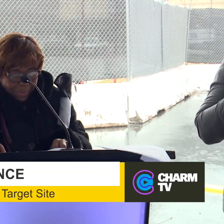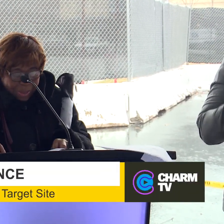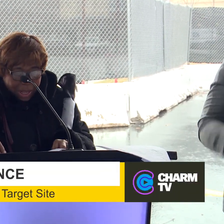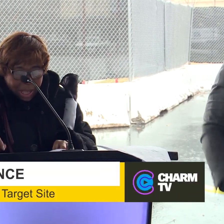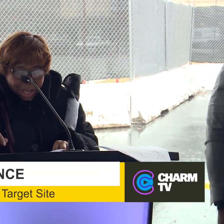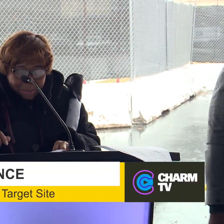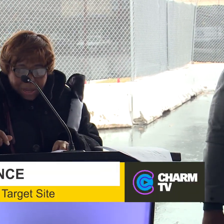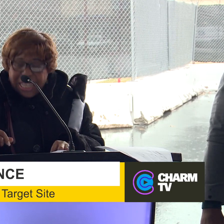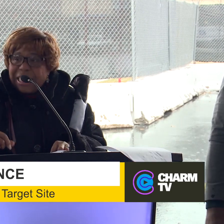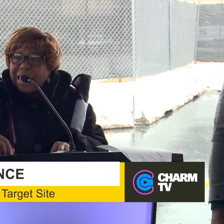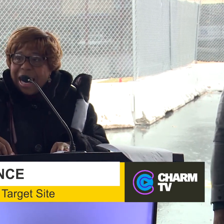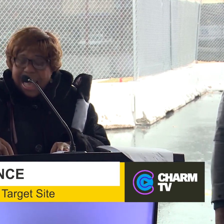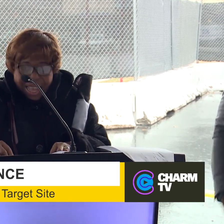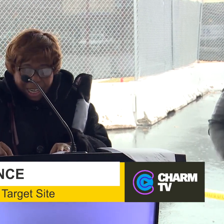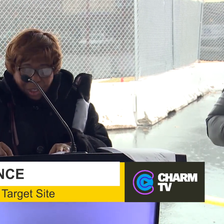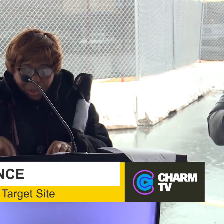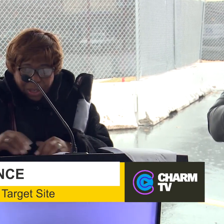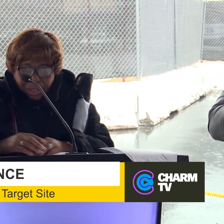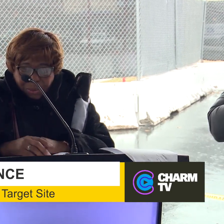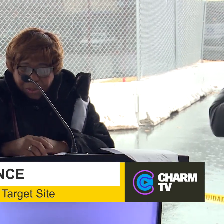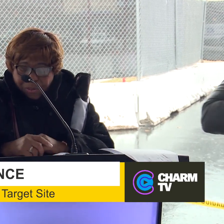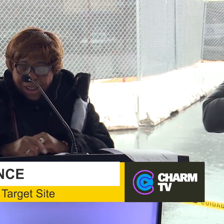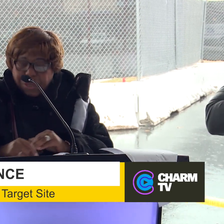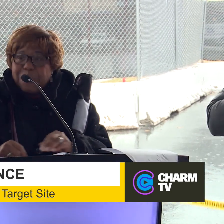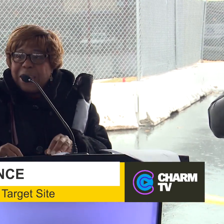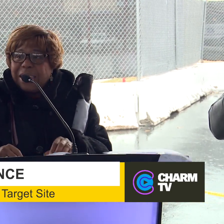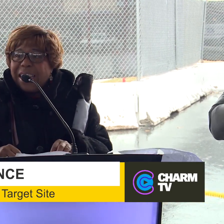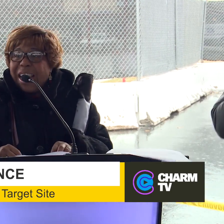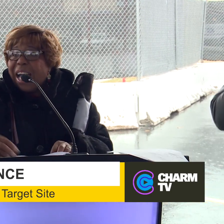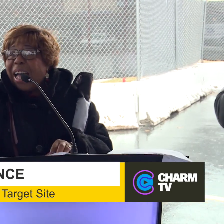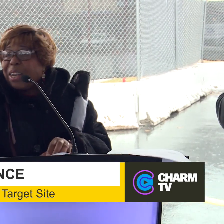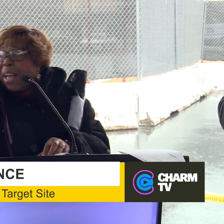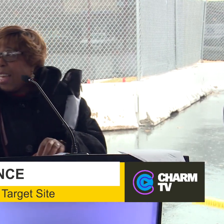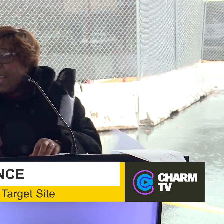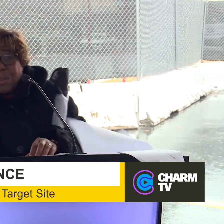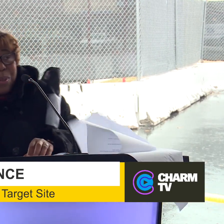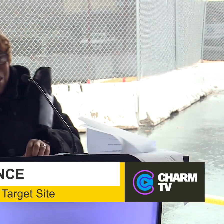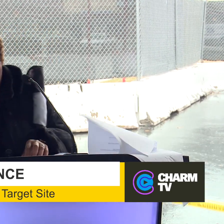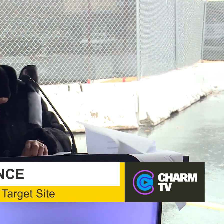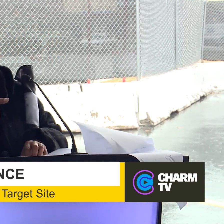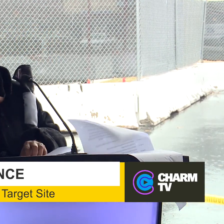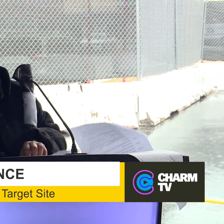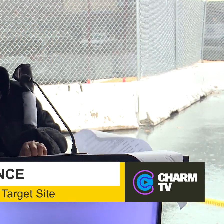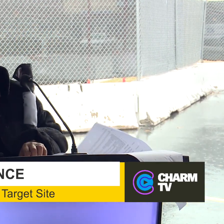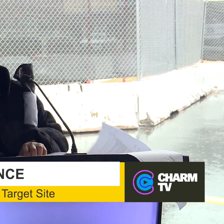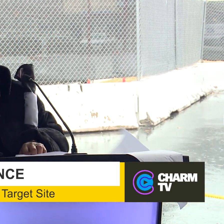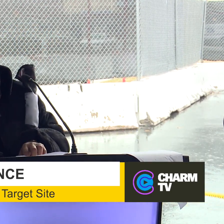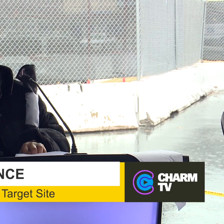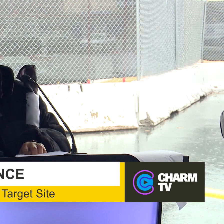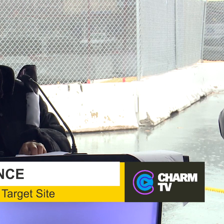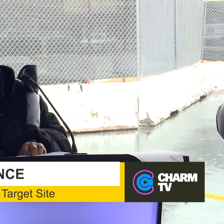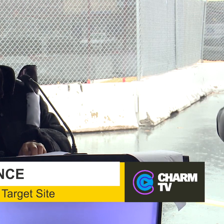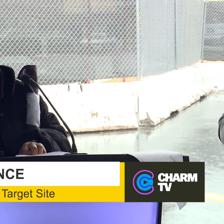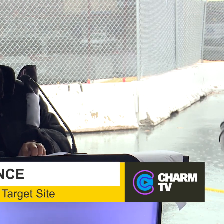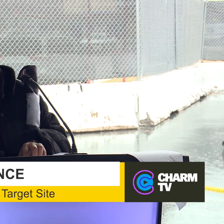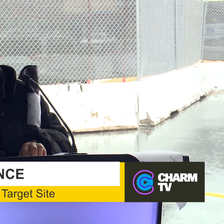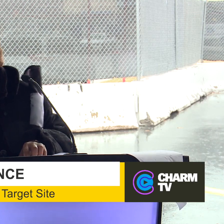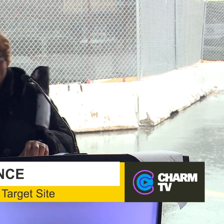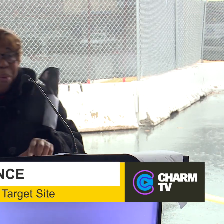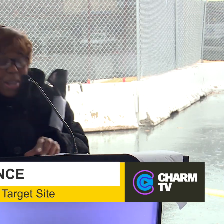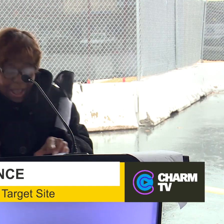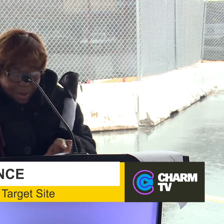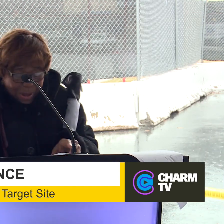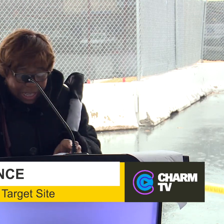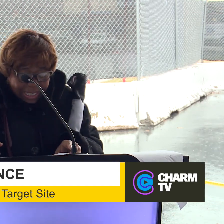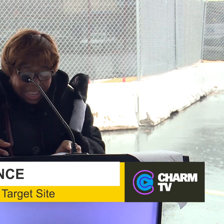all. Please stay and enjoy some refreshments. I guess we know you're not going inside today, right?